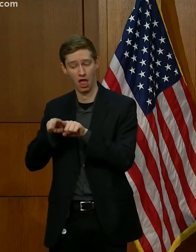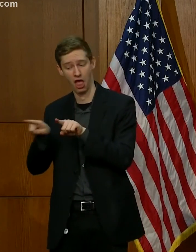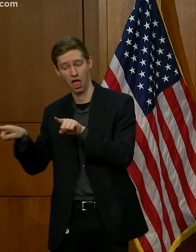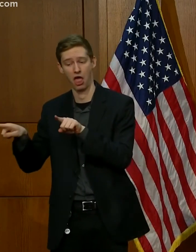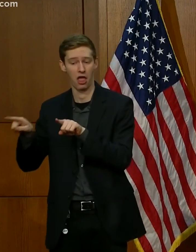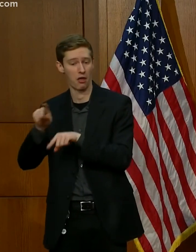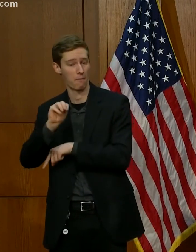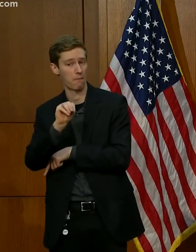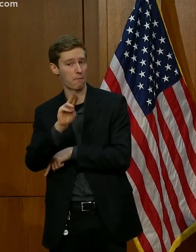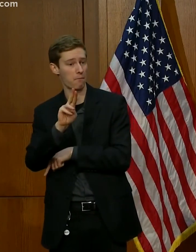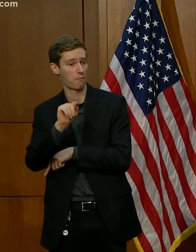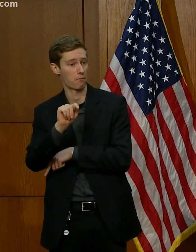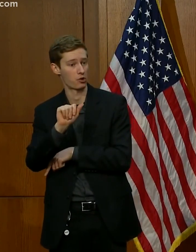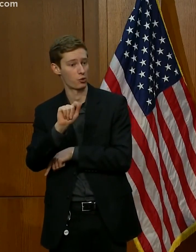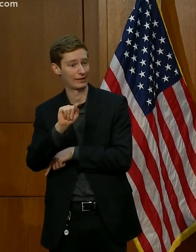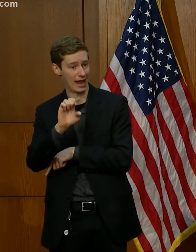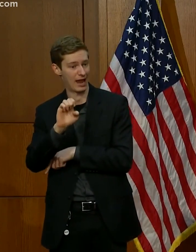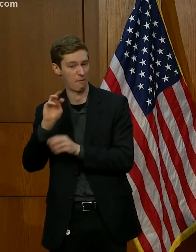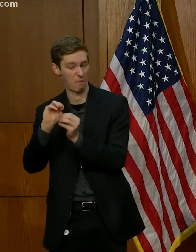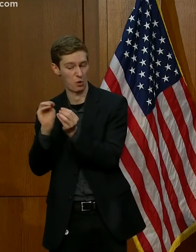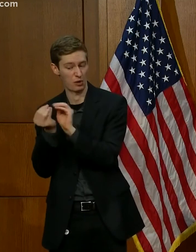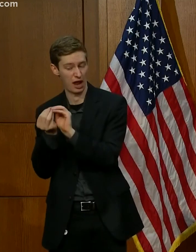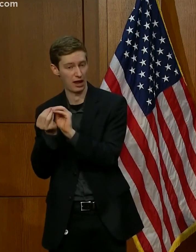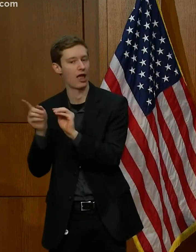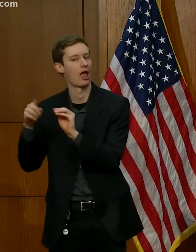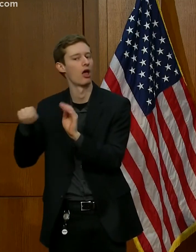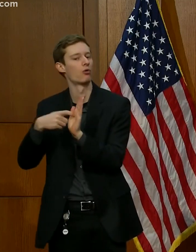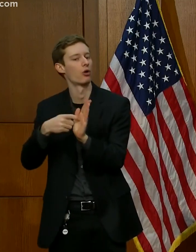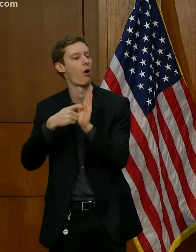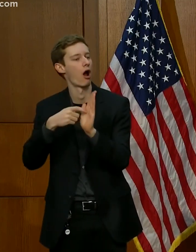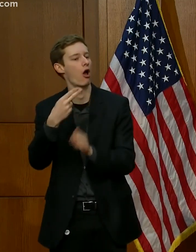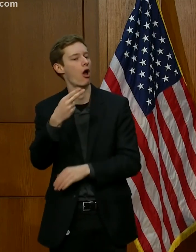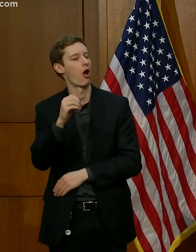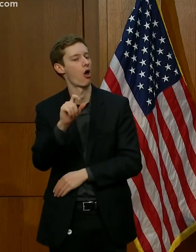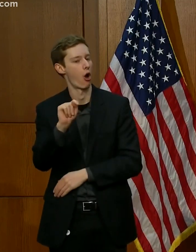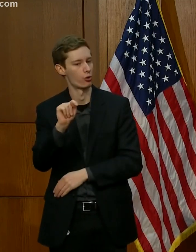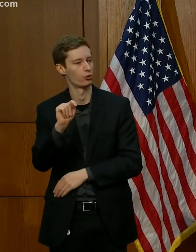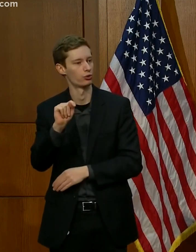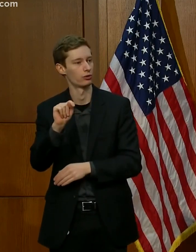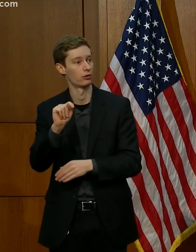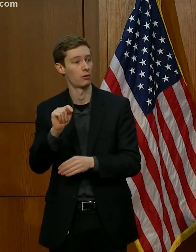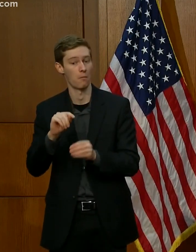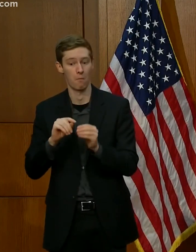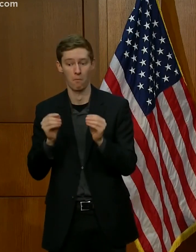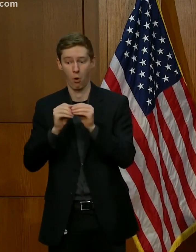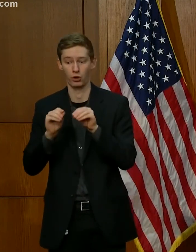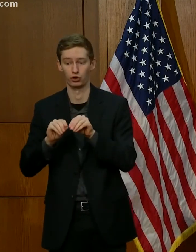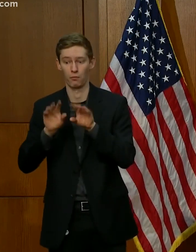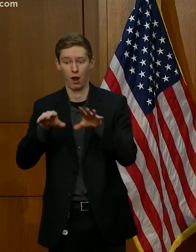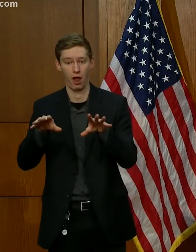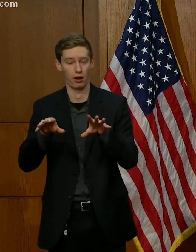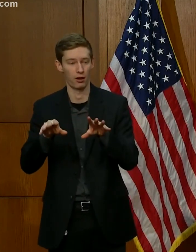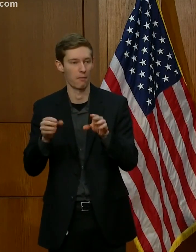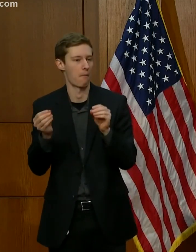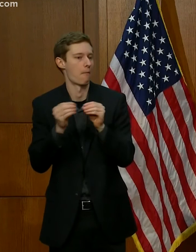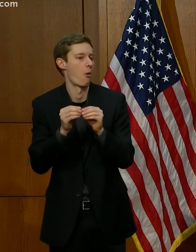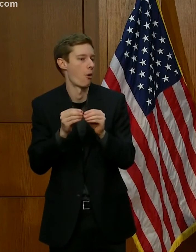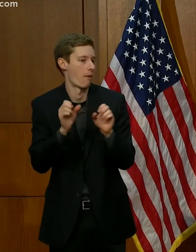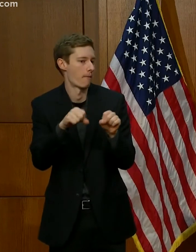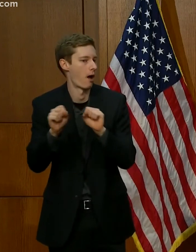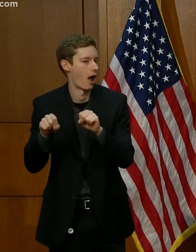host. And the less hosts they have, the less that virus is able to replicate. And so that's the key.